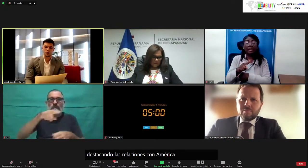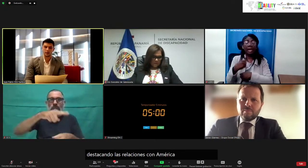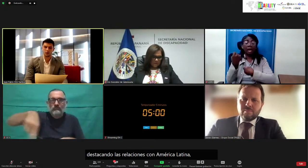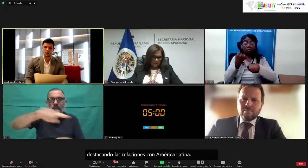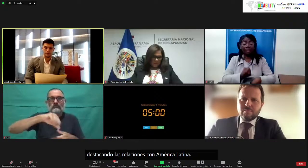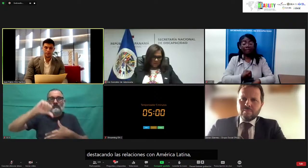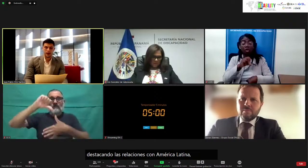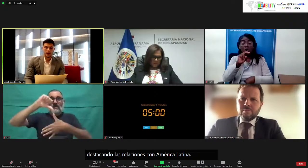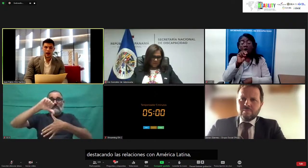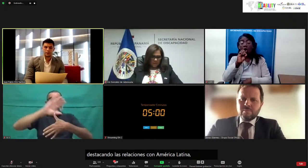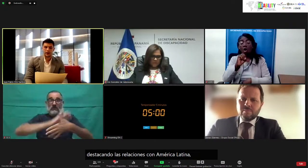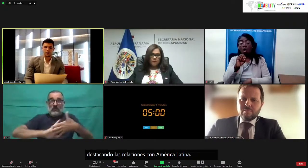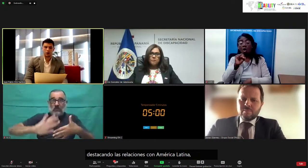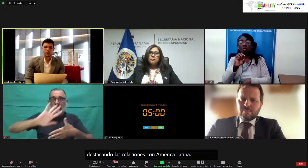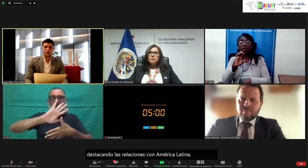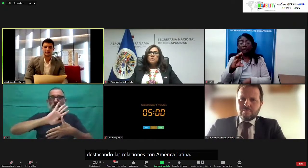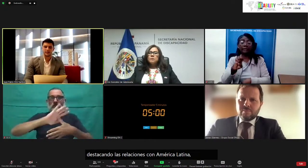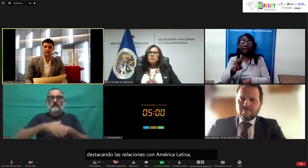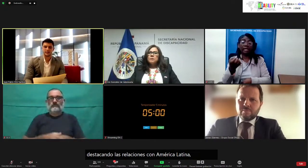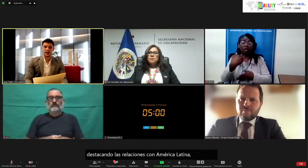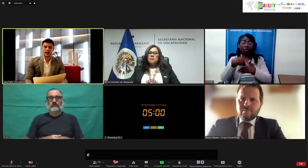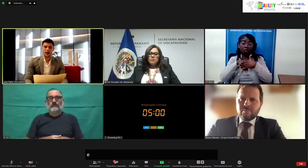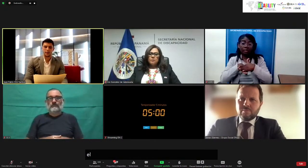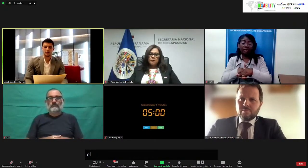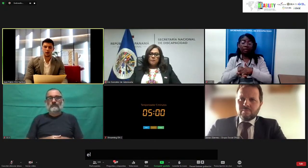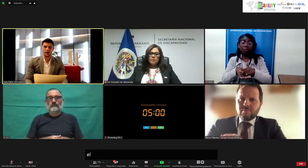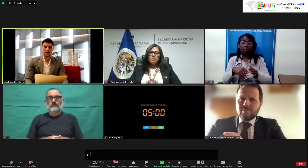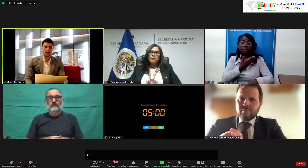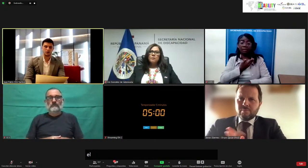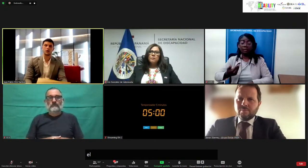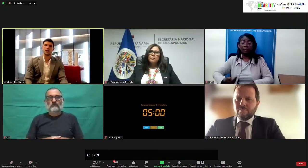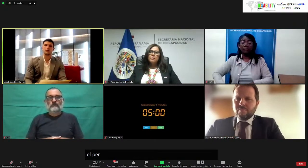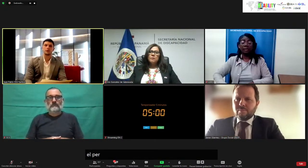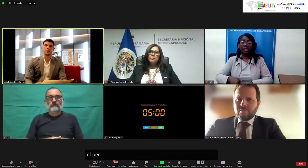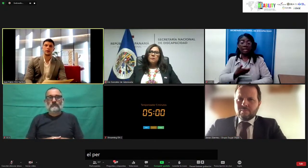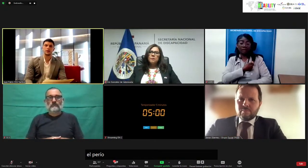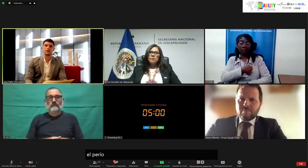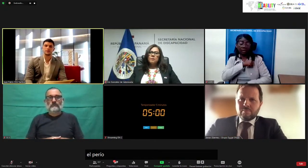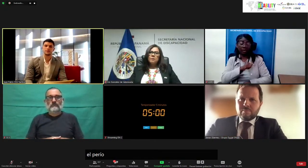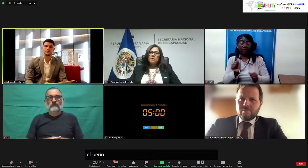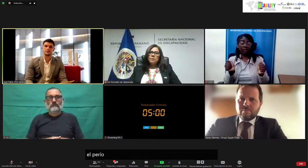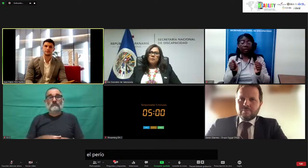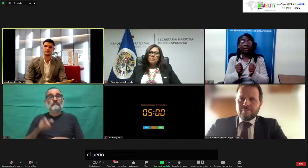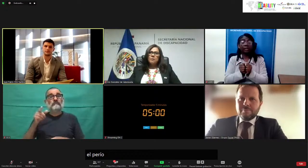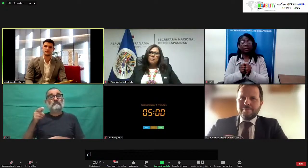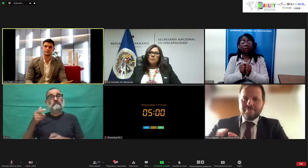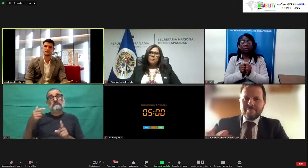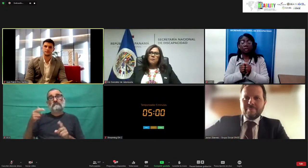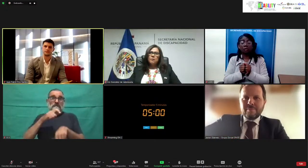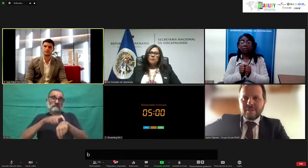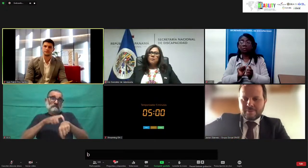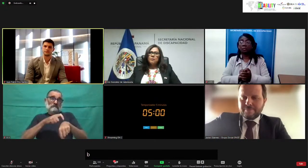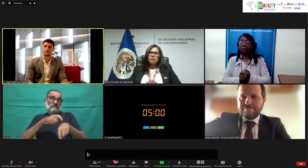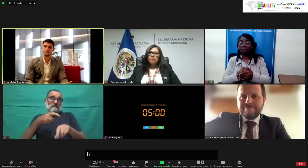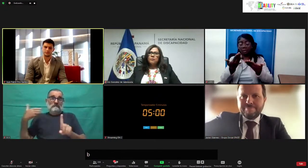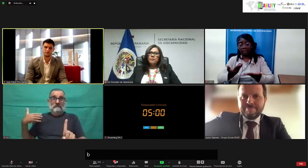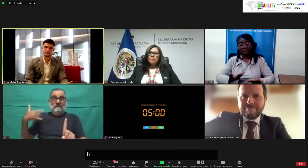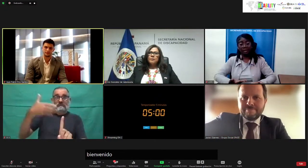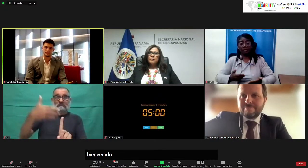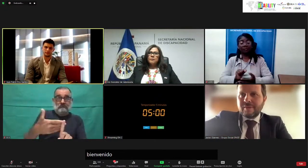europe for fundacion onsen including the period of the presidency